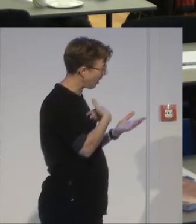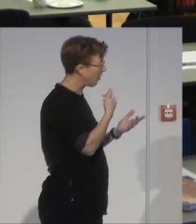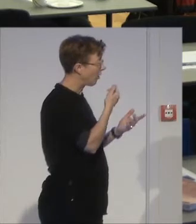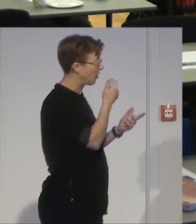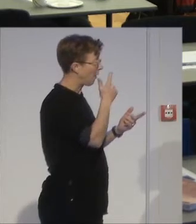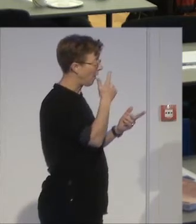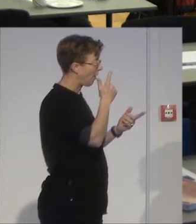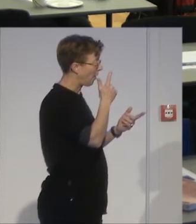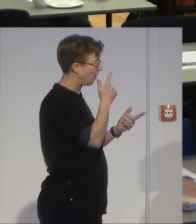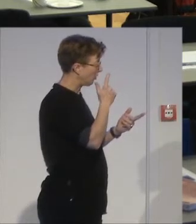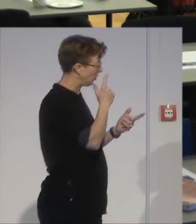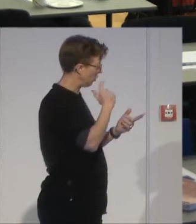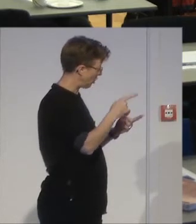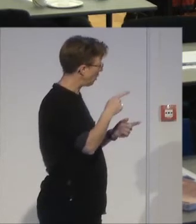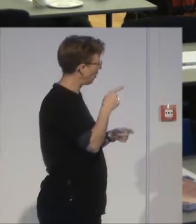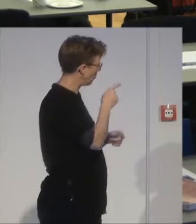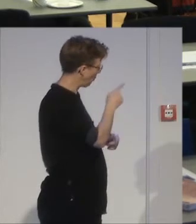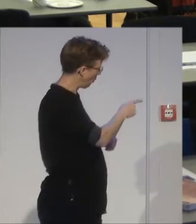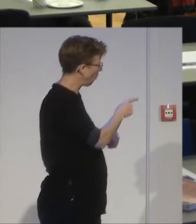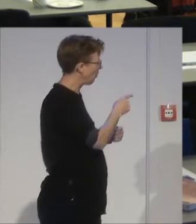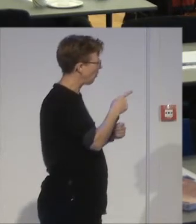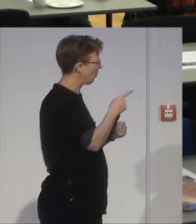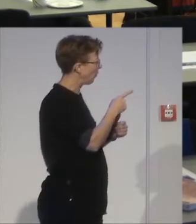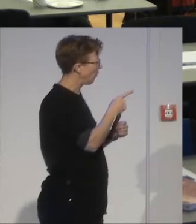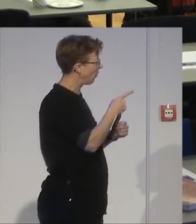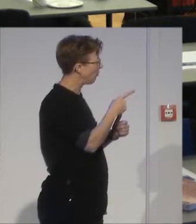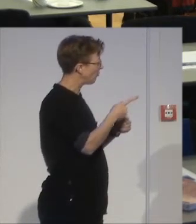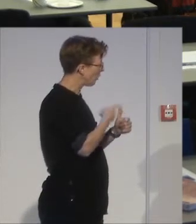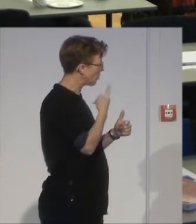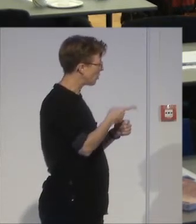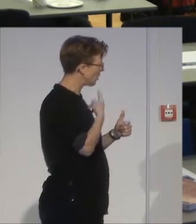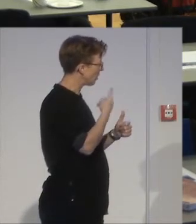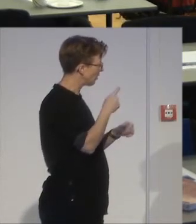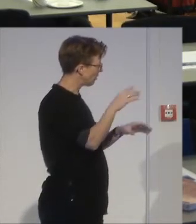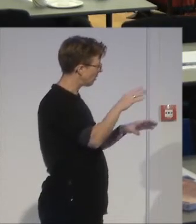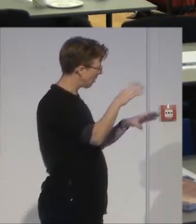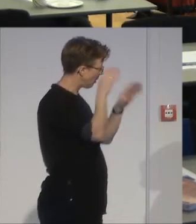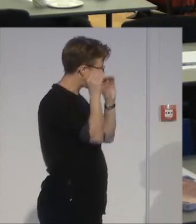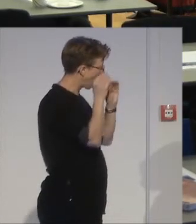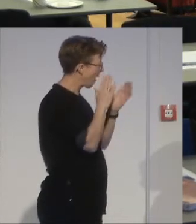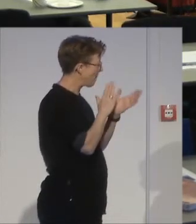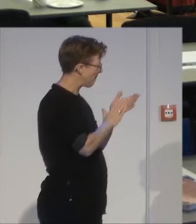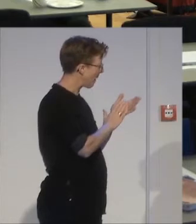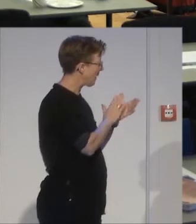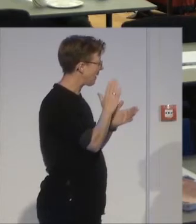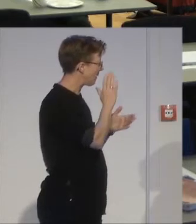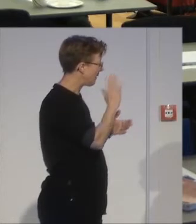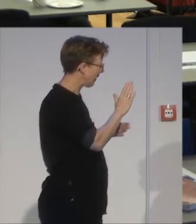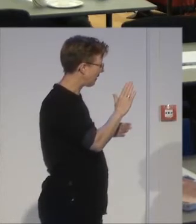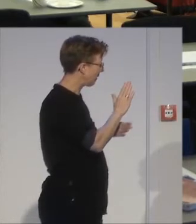Since you understood to begin with your sign language background, only